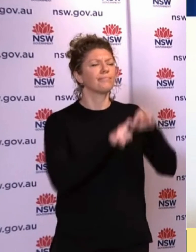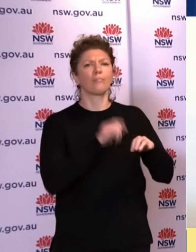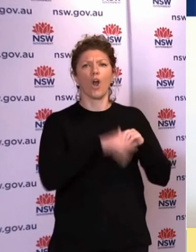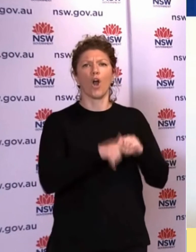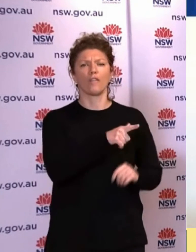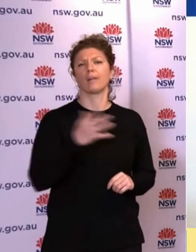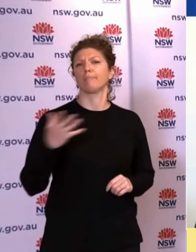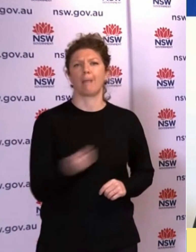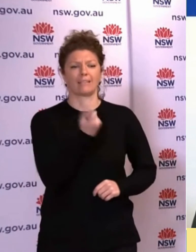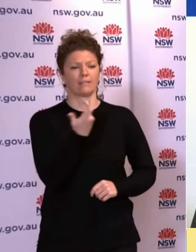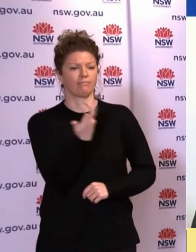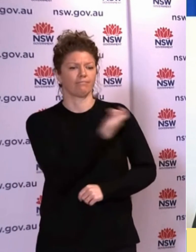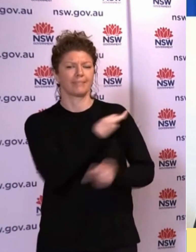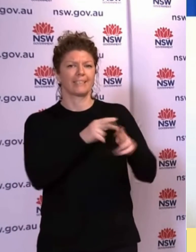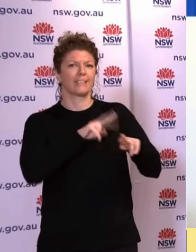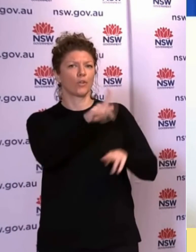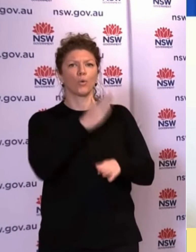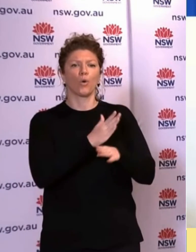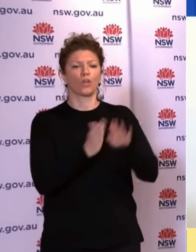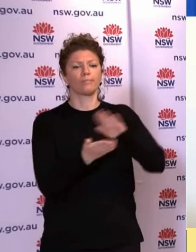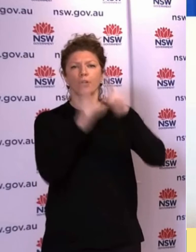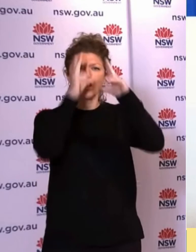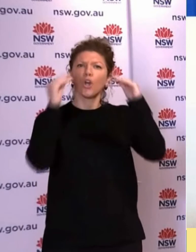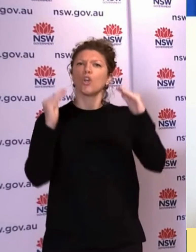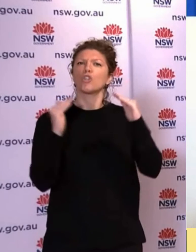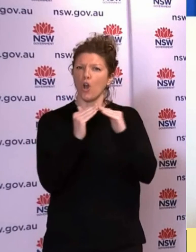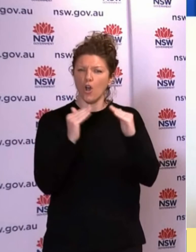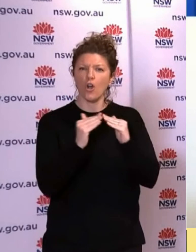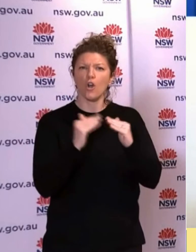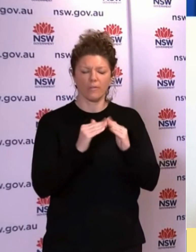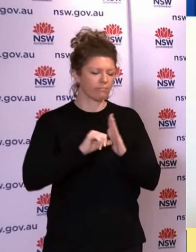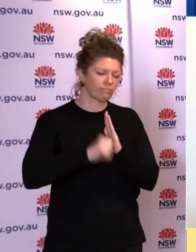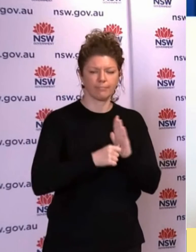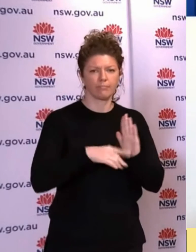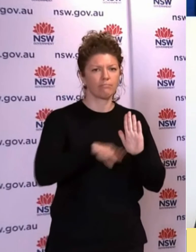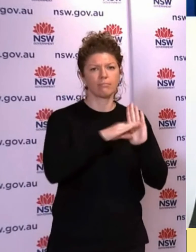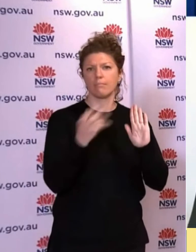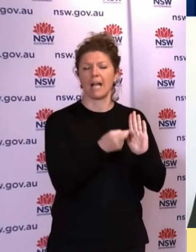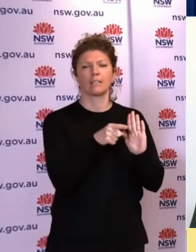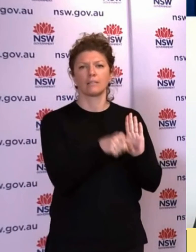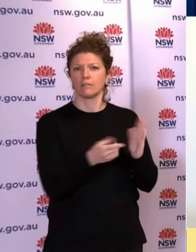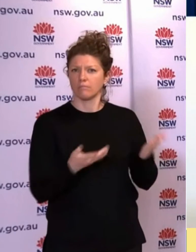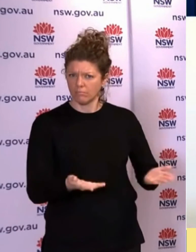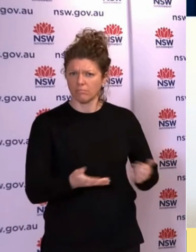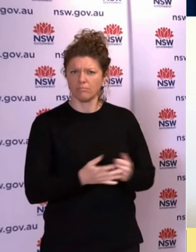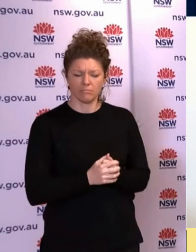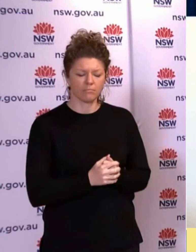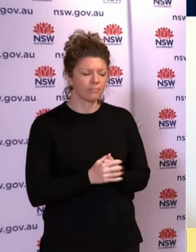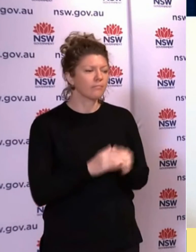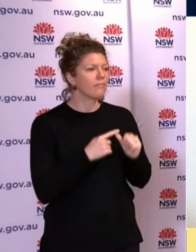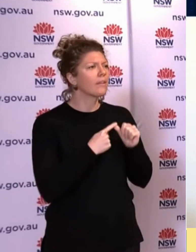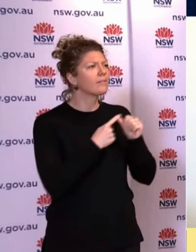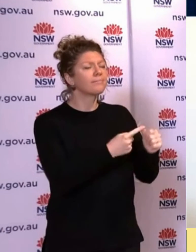on the news channel, we'll bring you that after the New South Wales update wraps up. Yeah, well, we're working through those at the